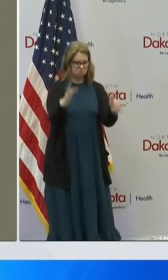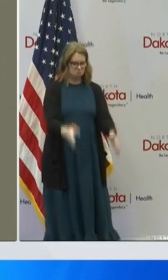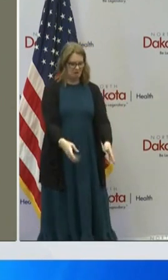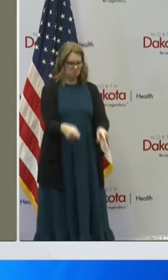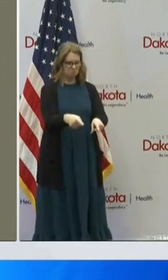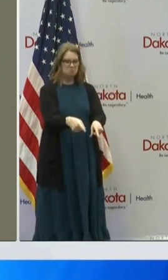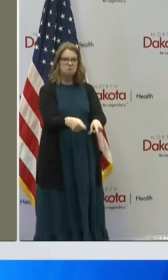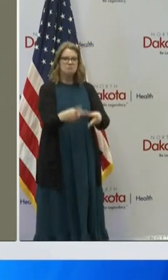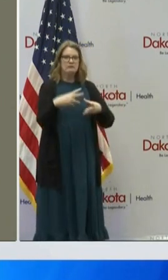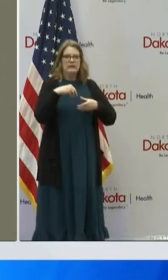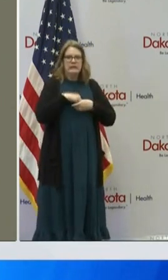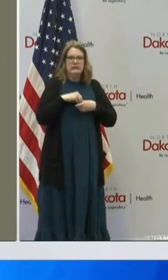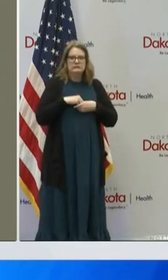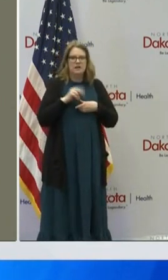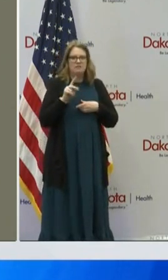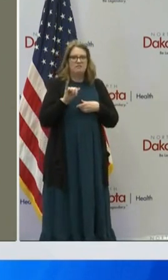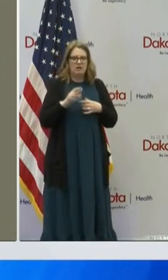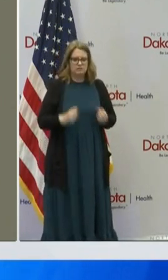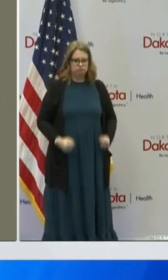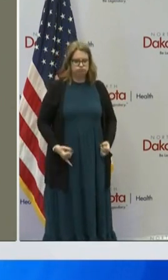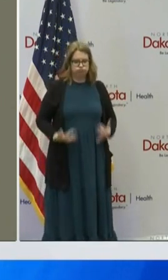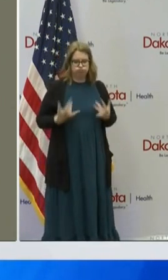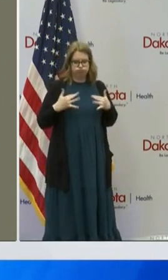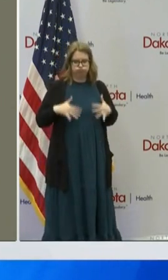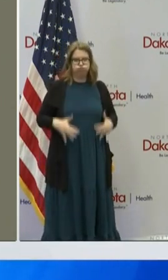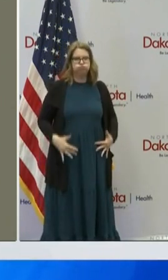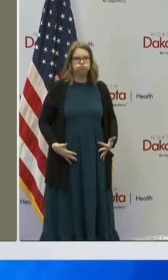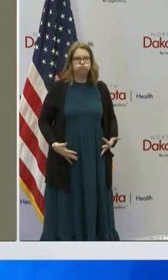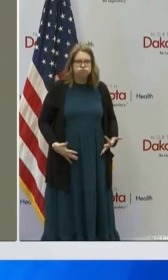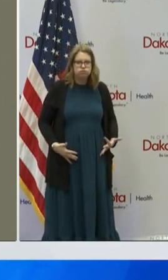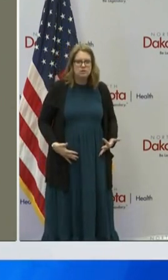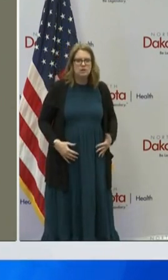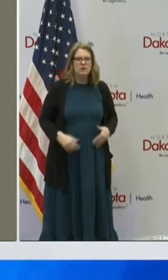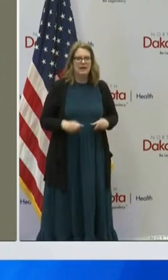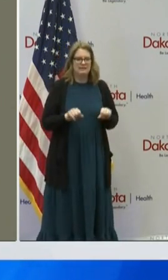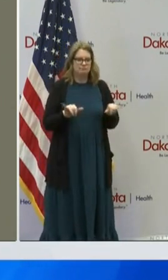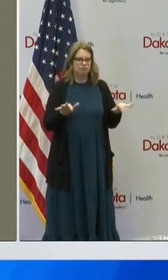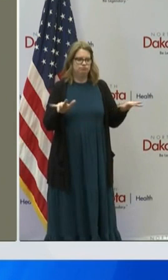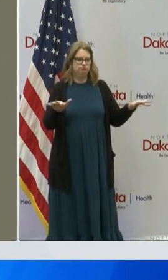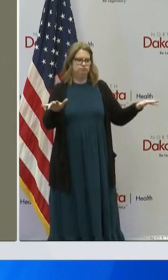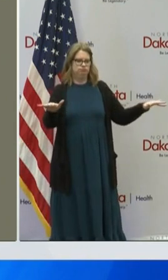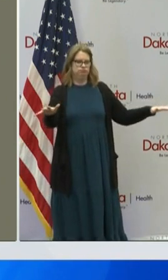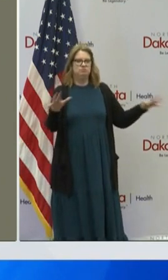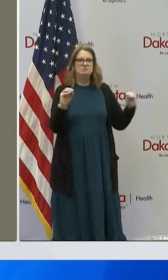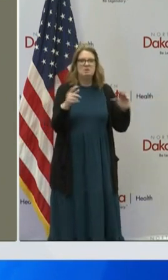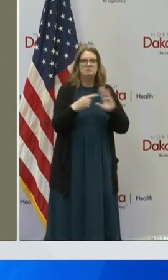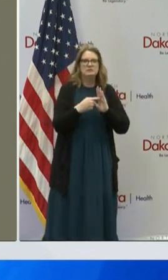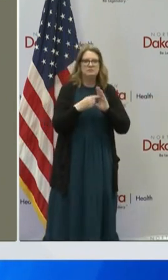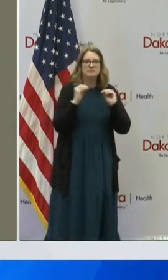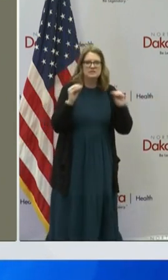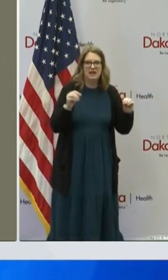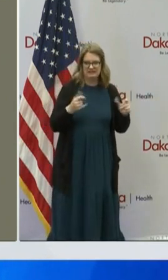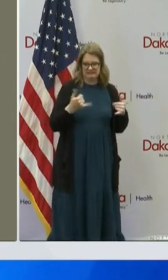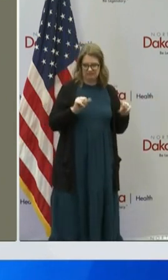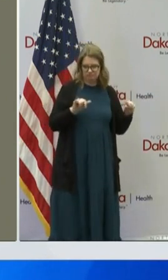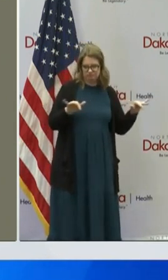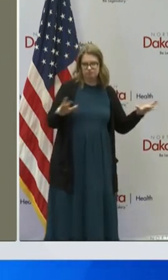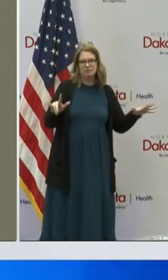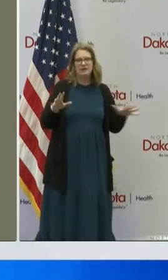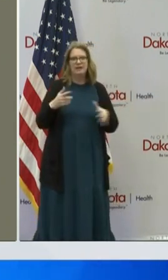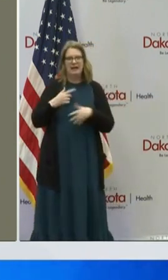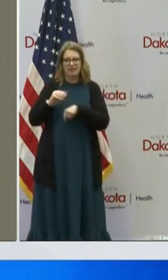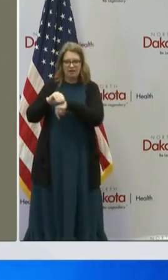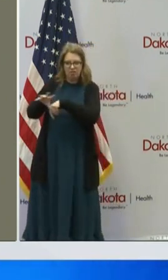which can be deadly to those that are elderly and have underlying health conditions, and you can have no symptoms yourself. And so testing